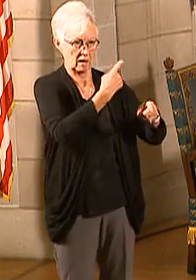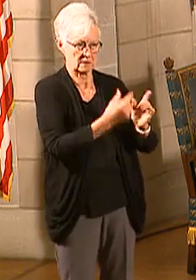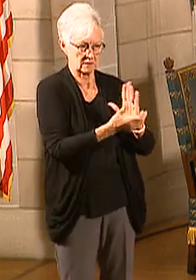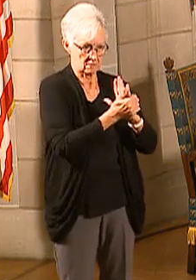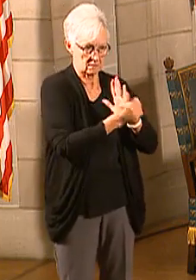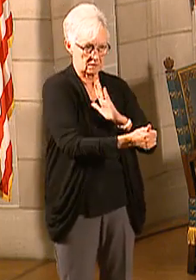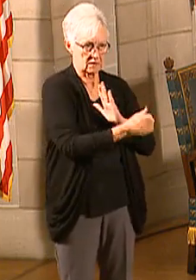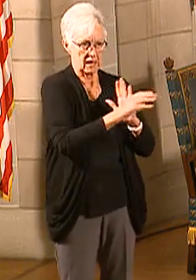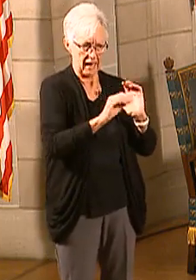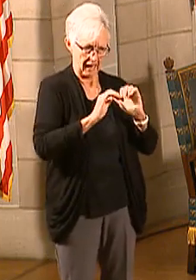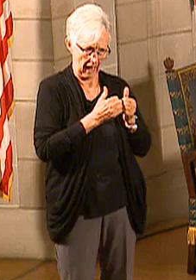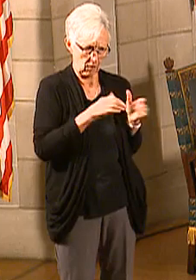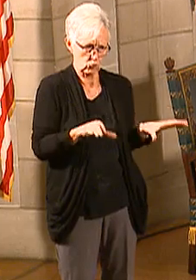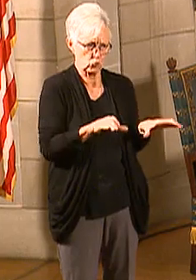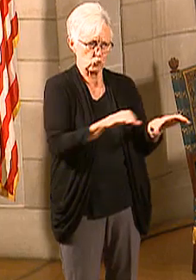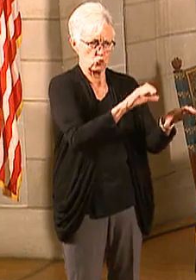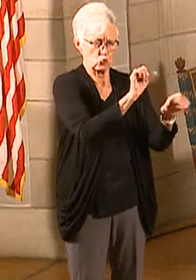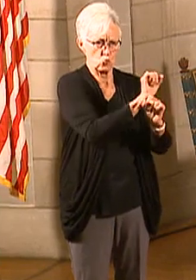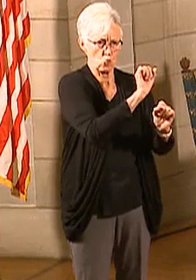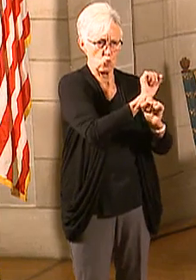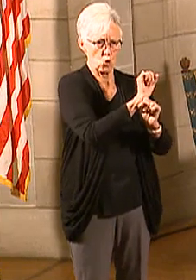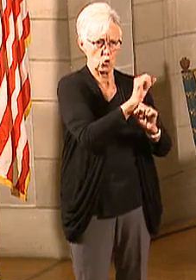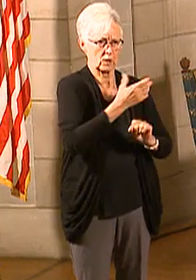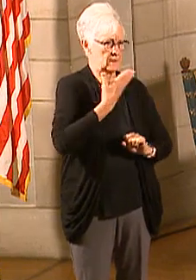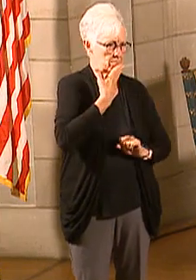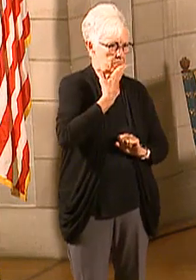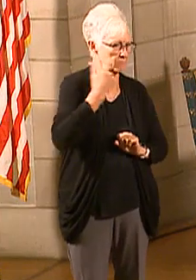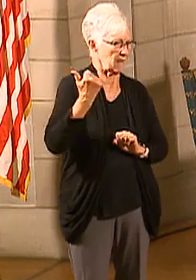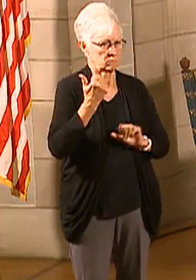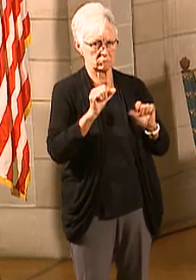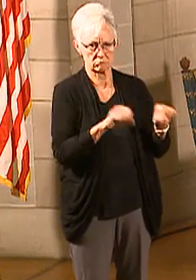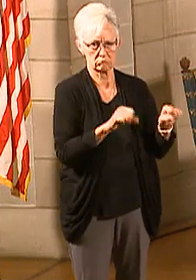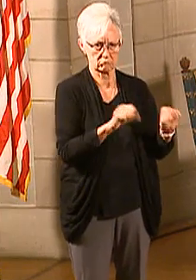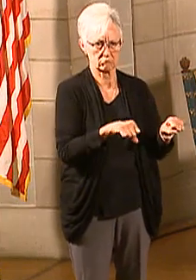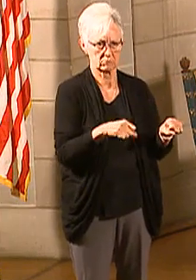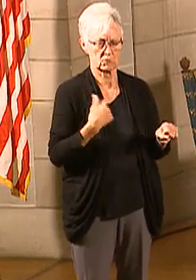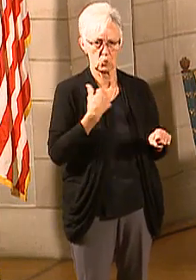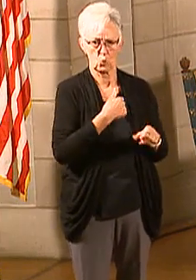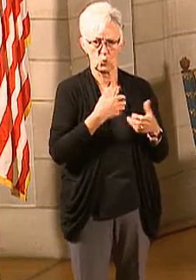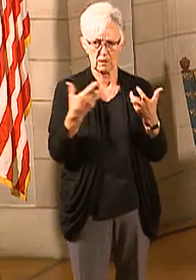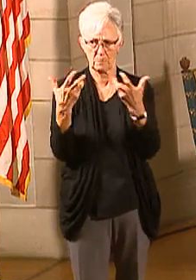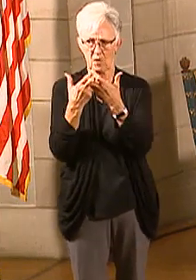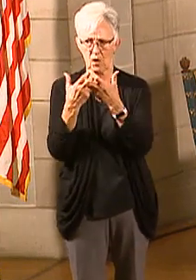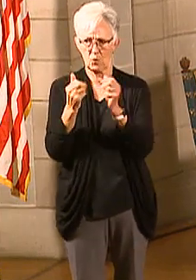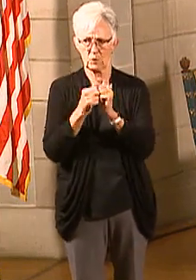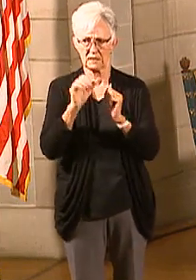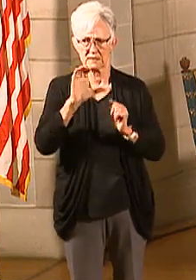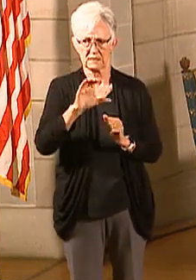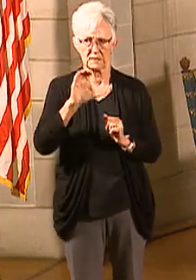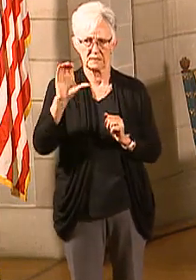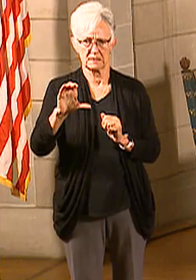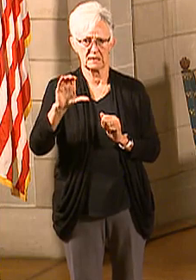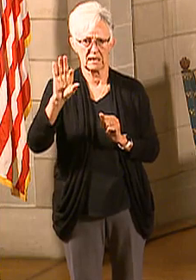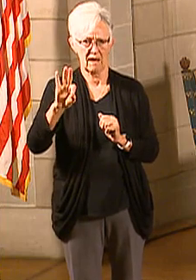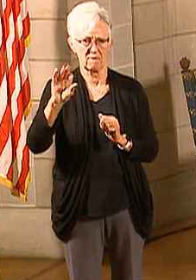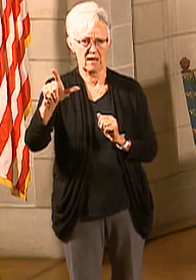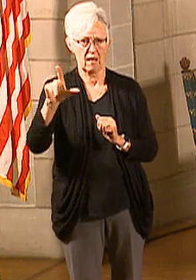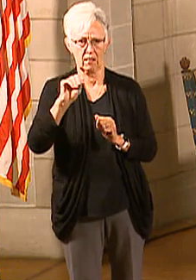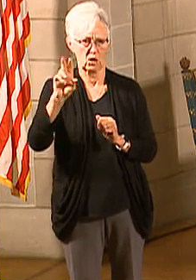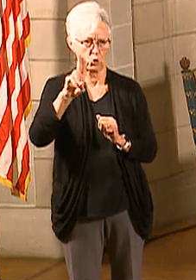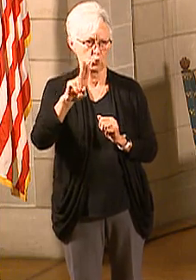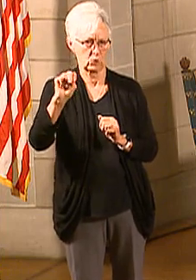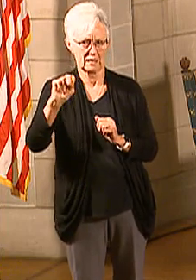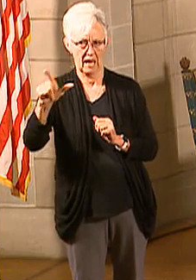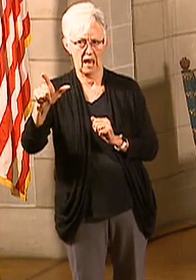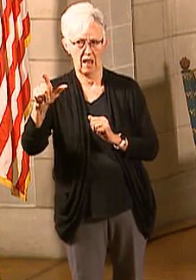and how to conduct it at the highest level. We partner with CCFL and UNL to do that. We do not, when someone comes